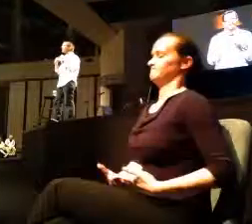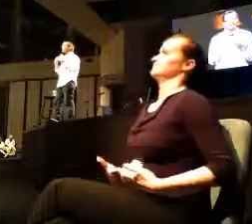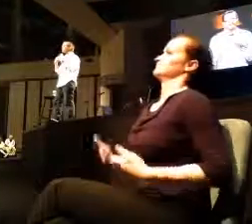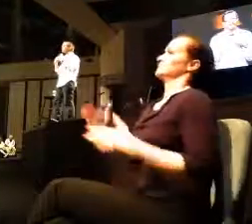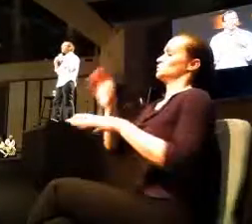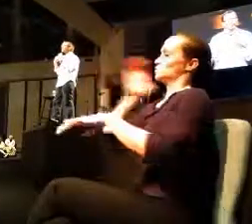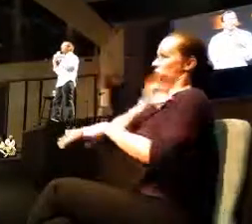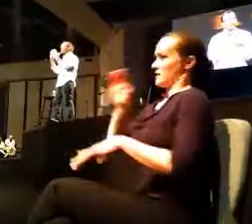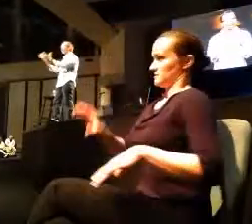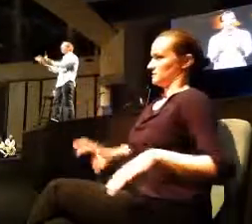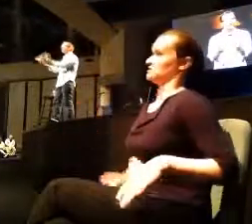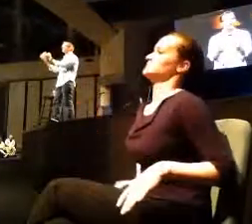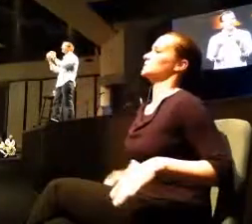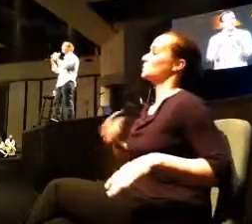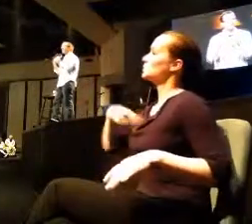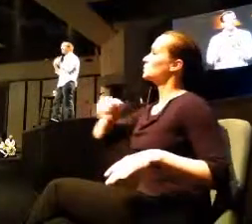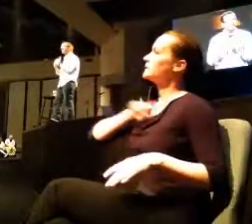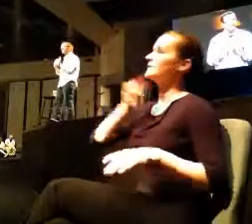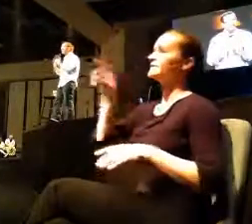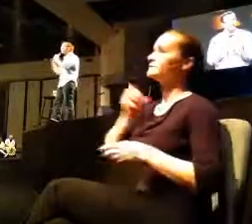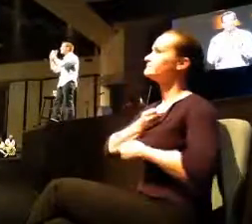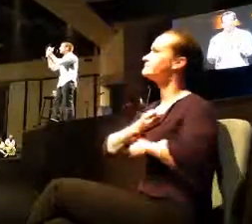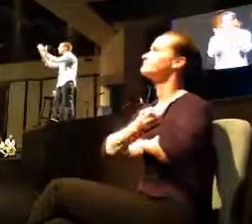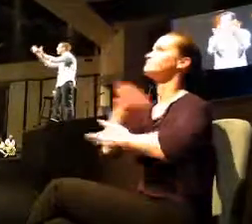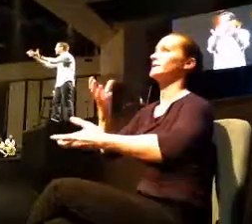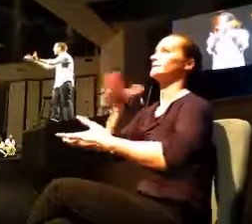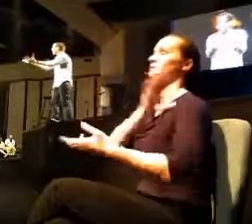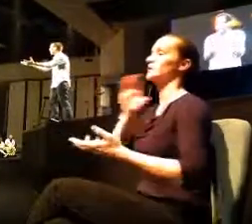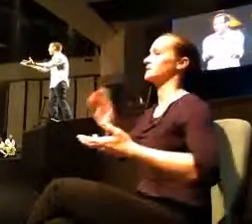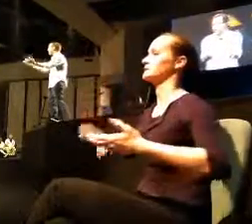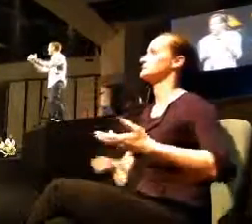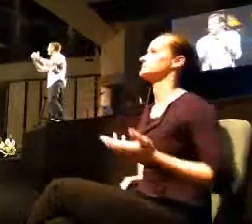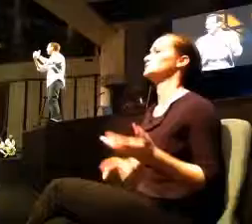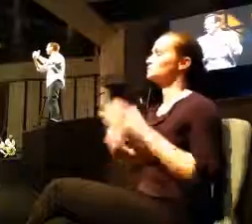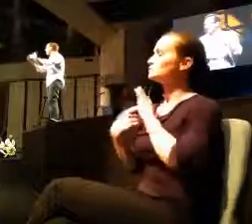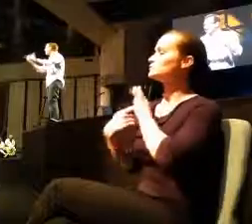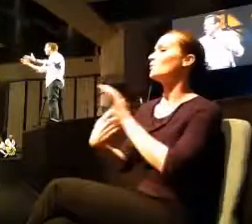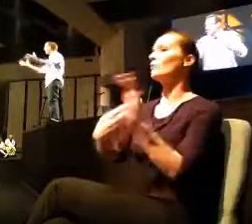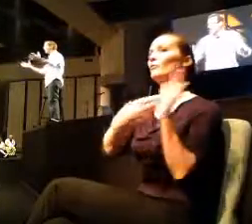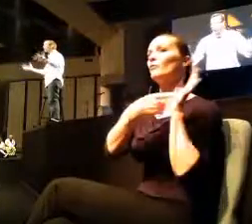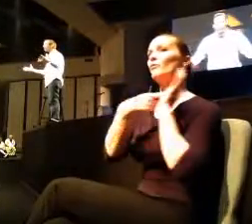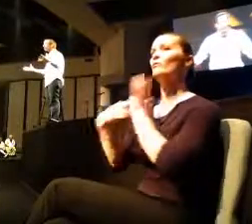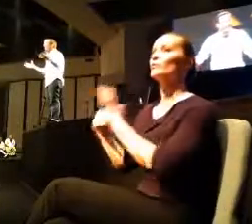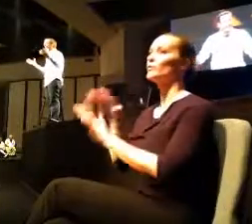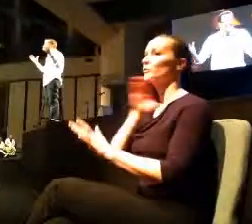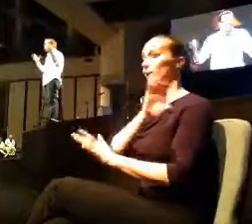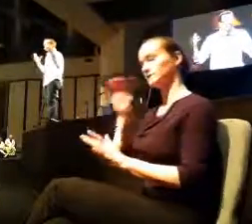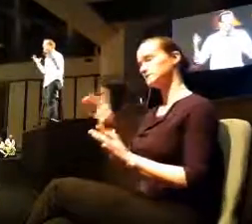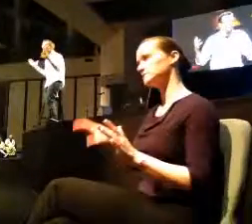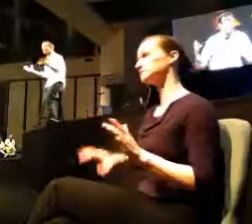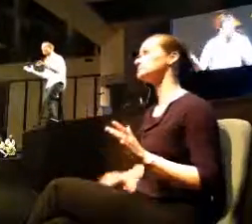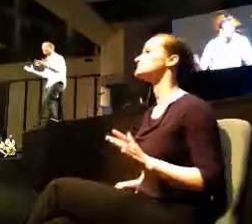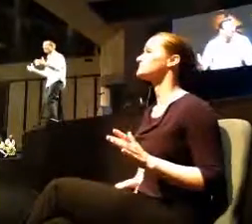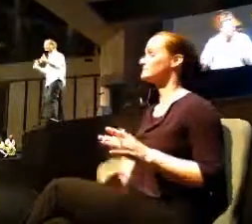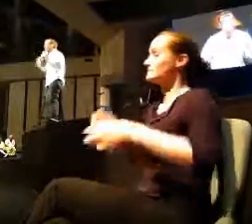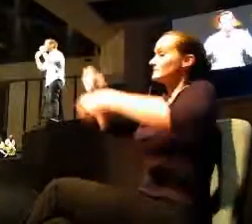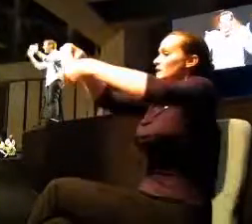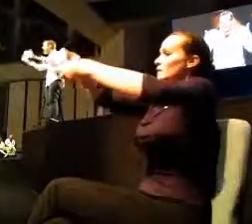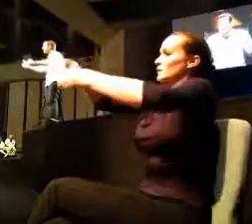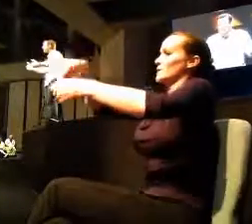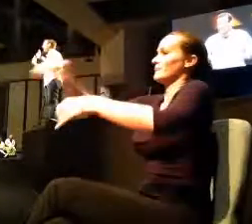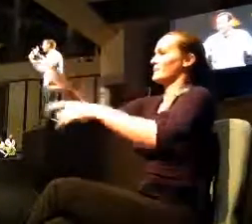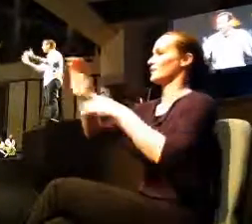simply express Christ that is within them, to express that Christ within the culture as a movement that